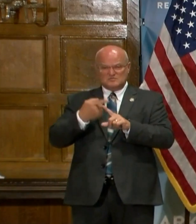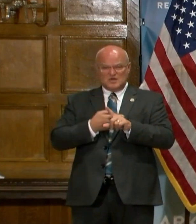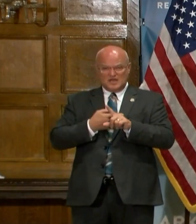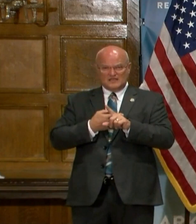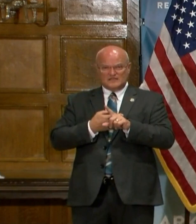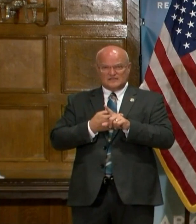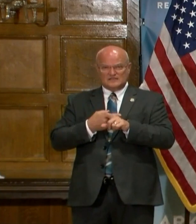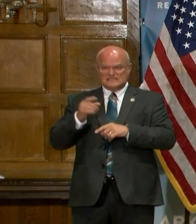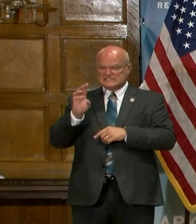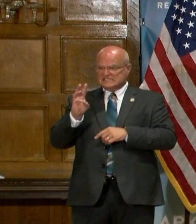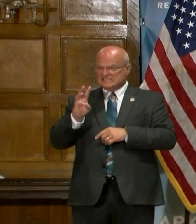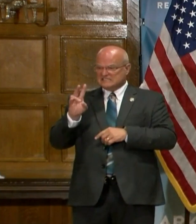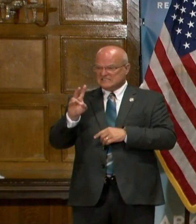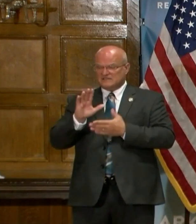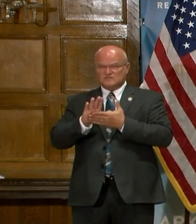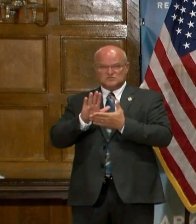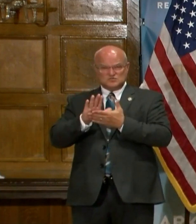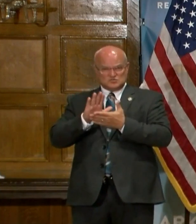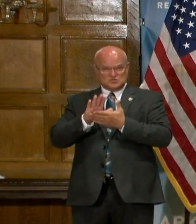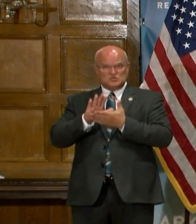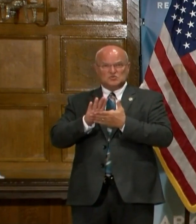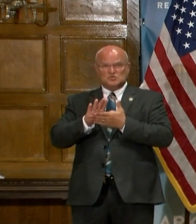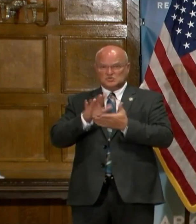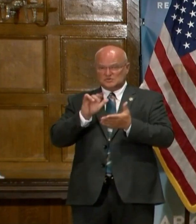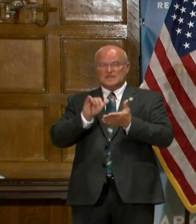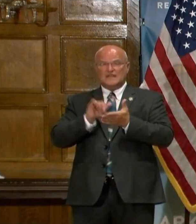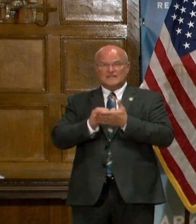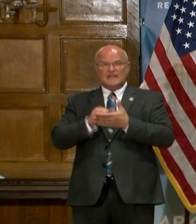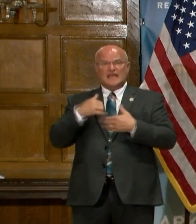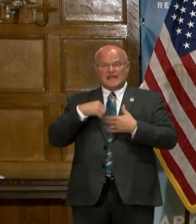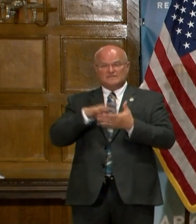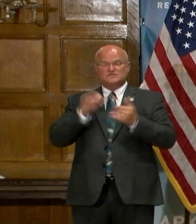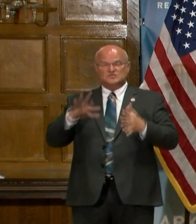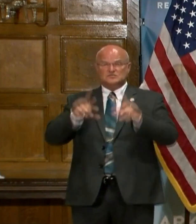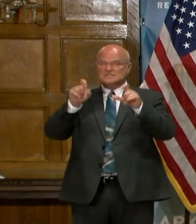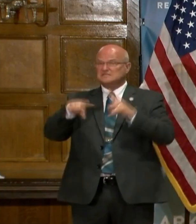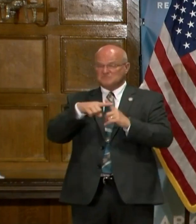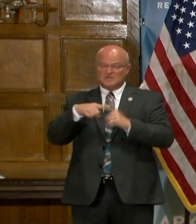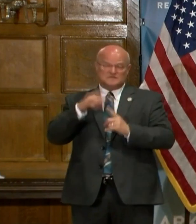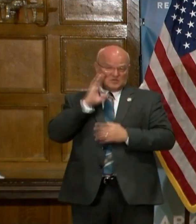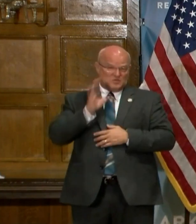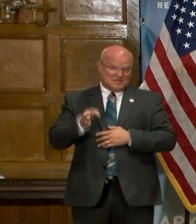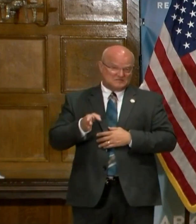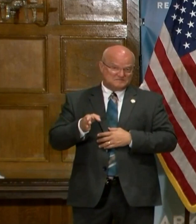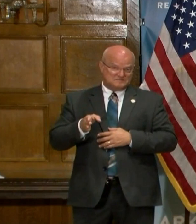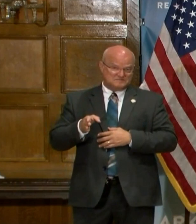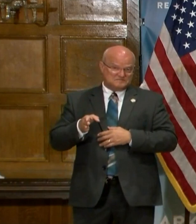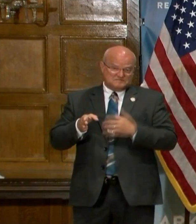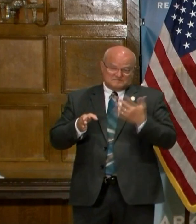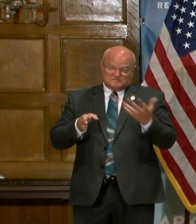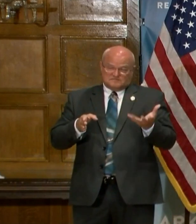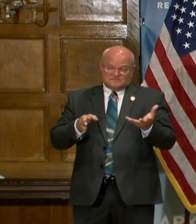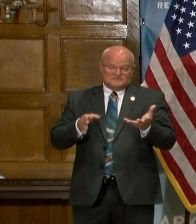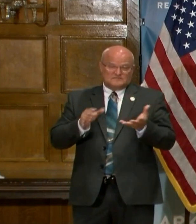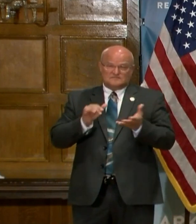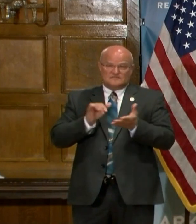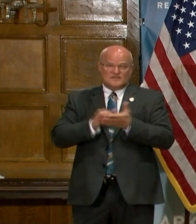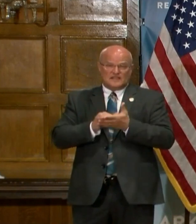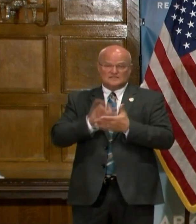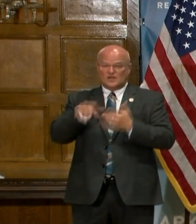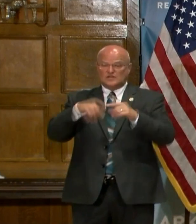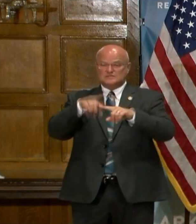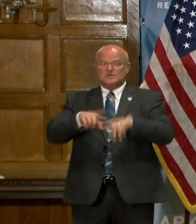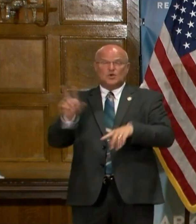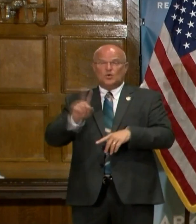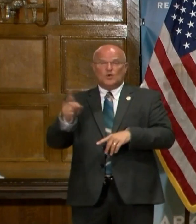there will be 6 or 7 schools that will have students that test positive. I mean, that's, it all